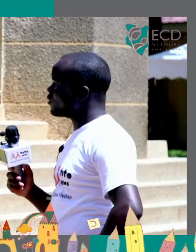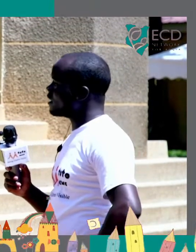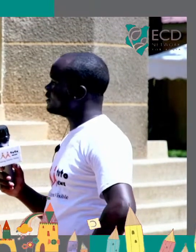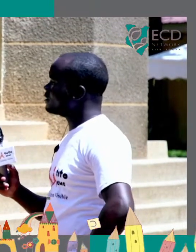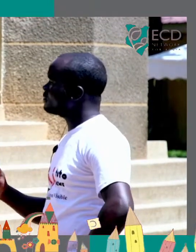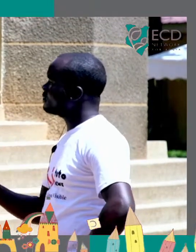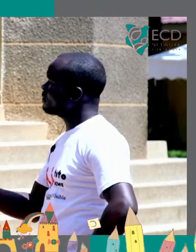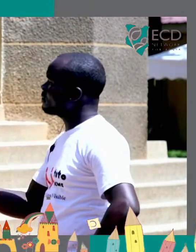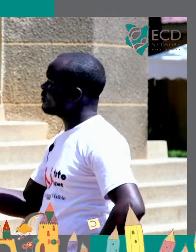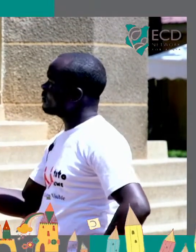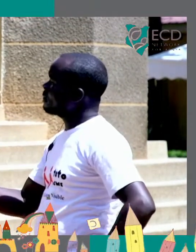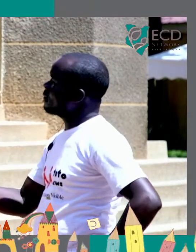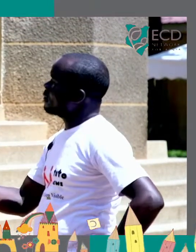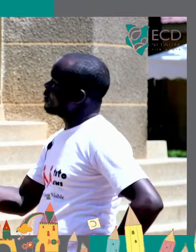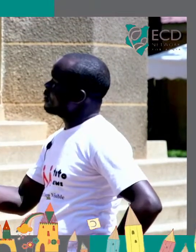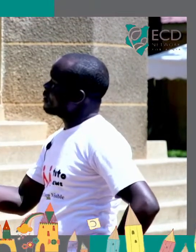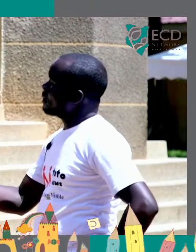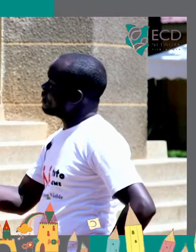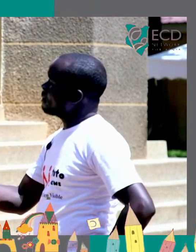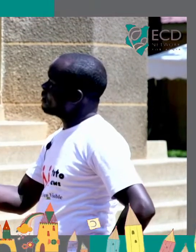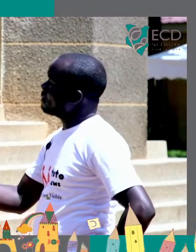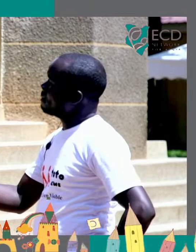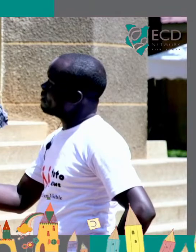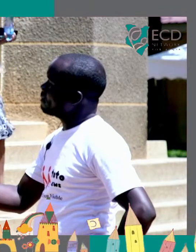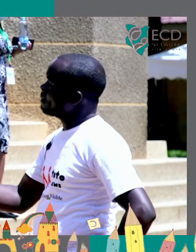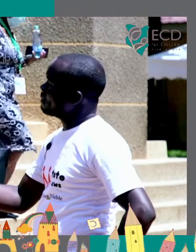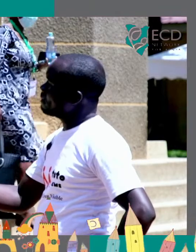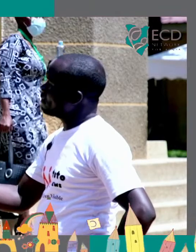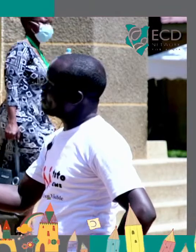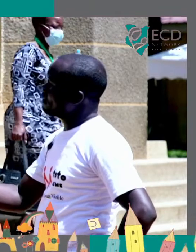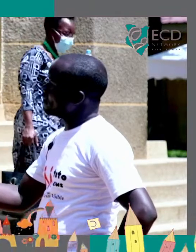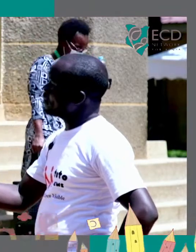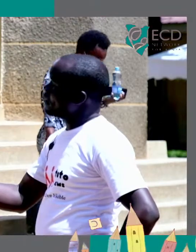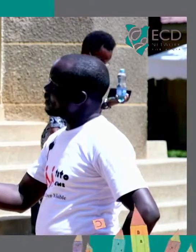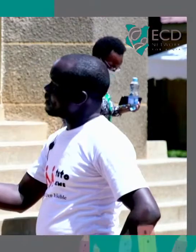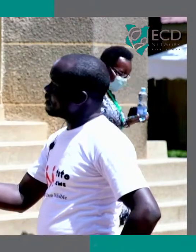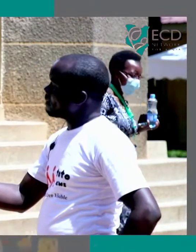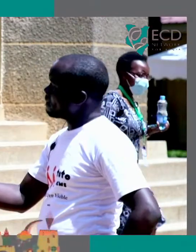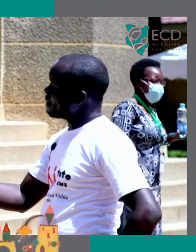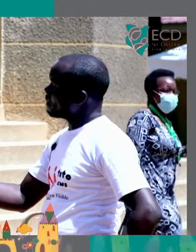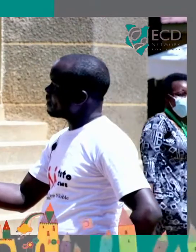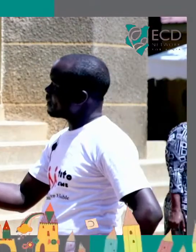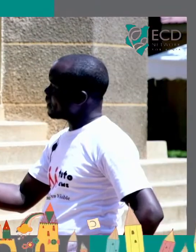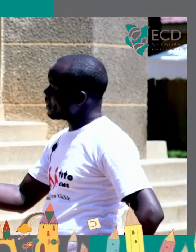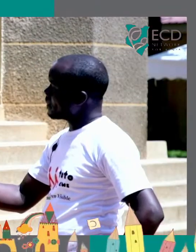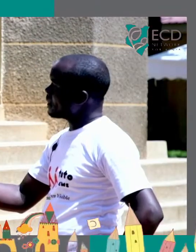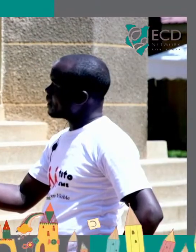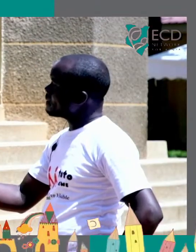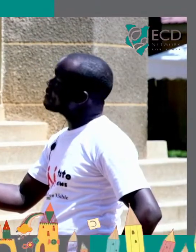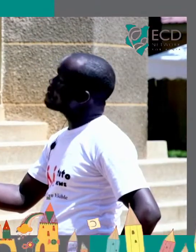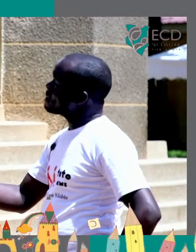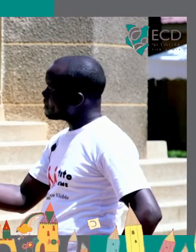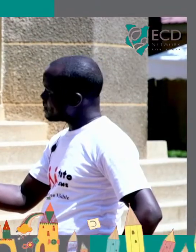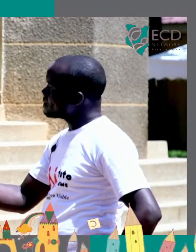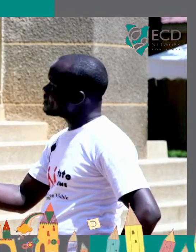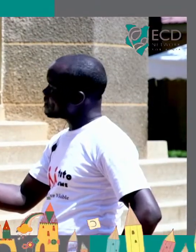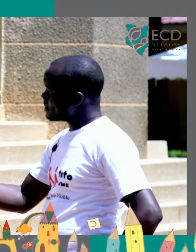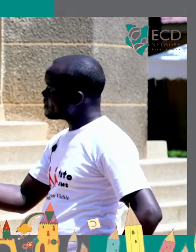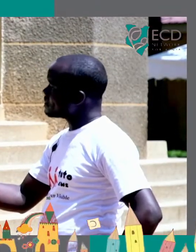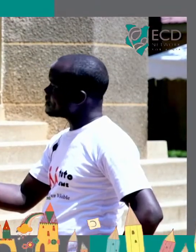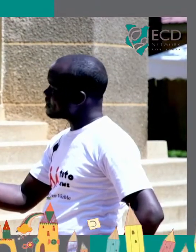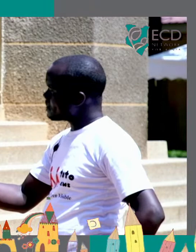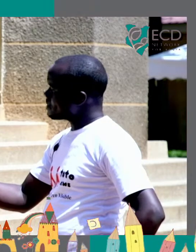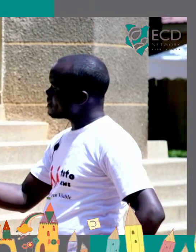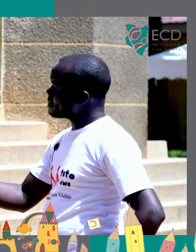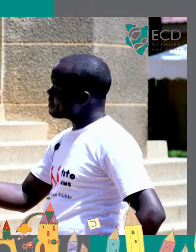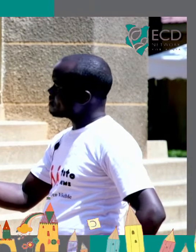make a change around that? One presentation that really hit me hard was the part of the prisoners with their children. It's something that has